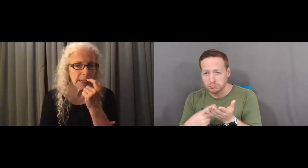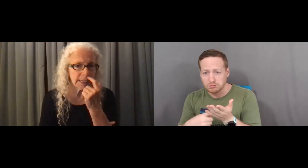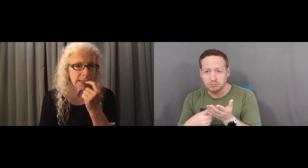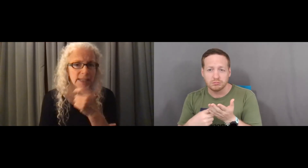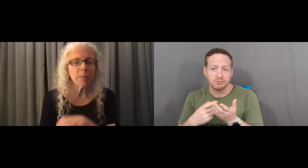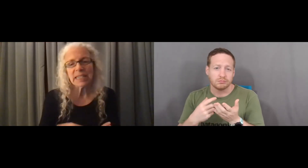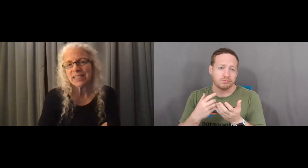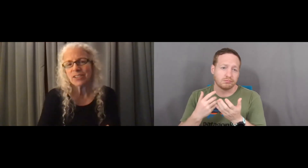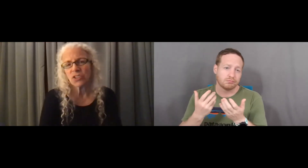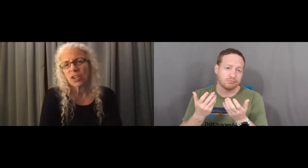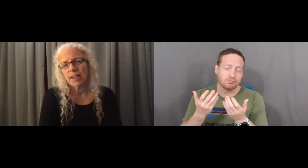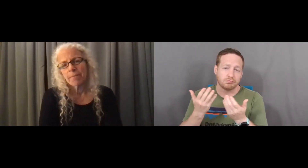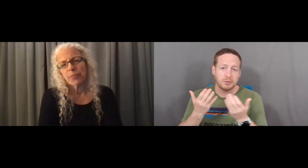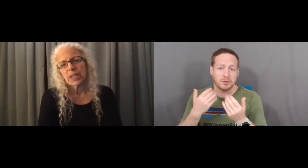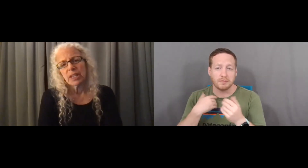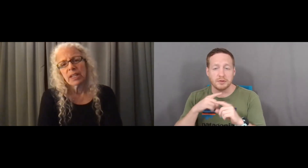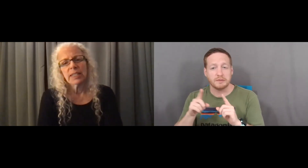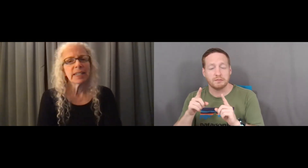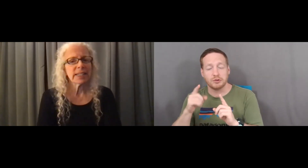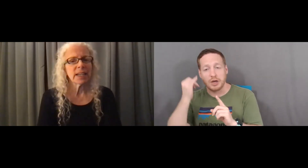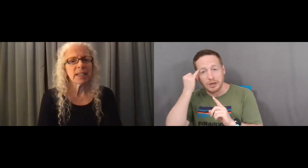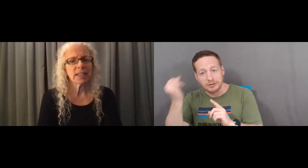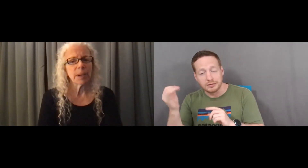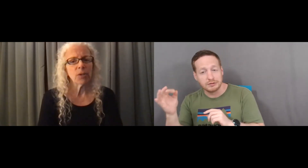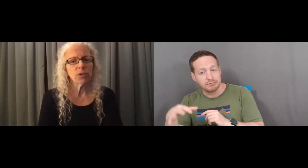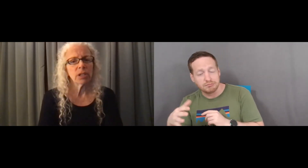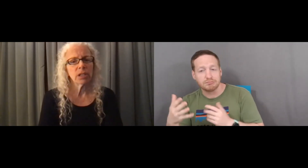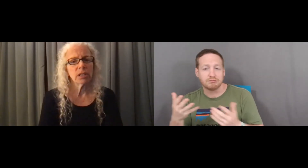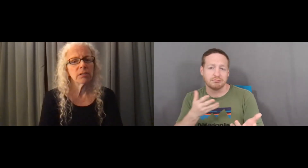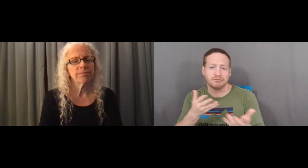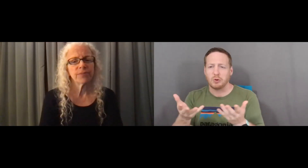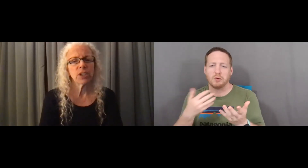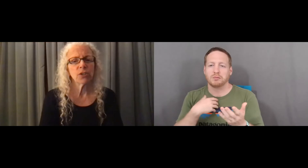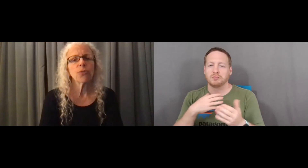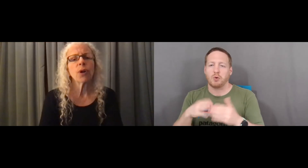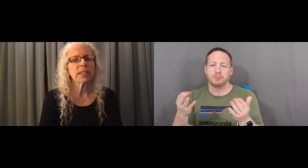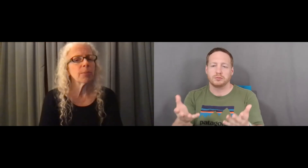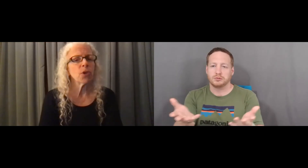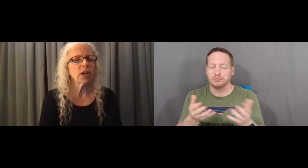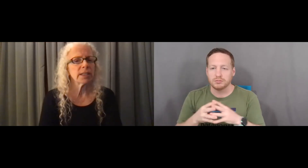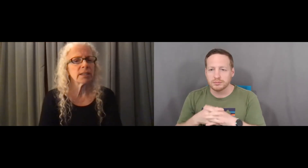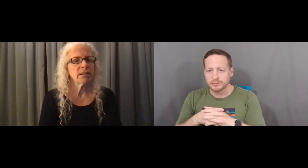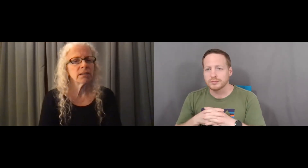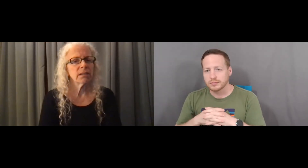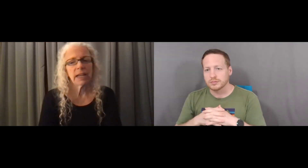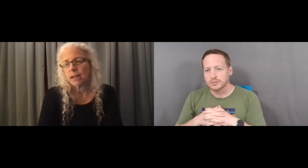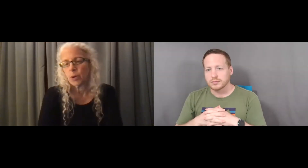to get some ideas to discuss about, to throw out some thoughts. And I'm